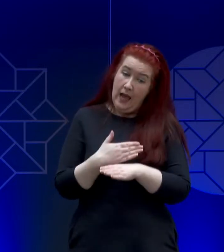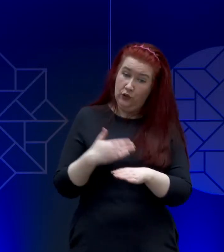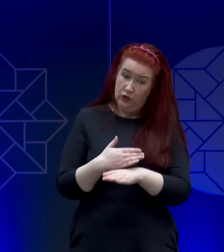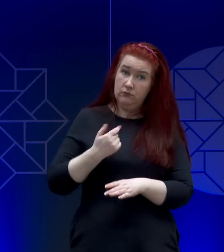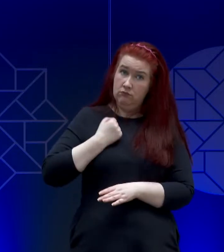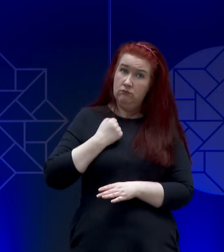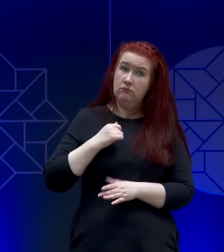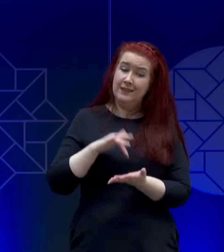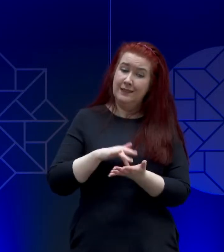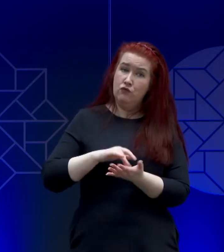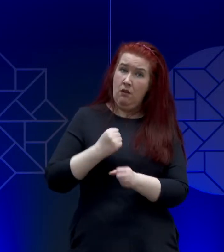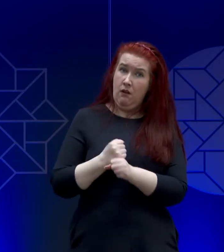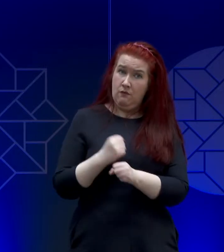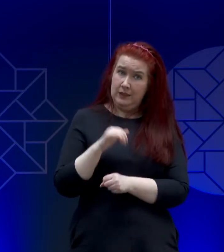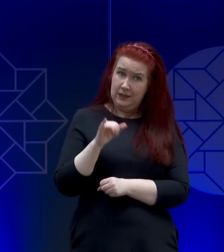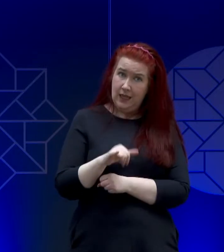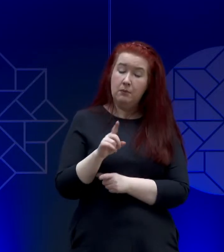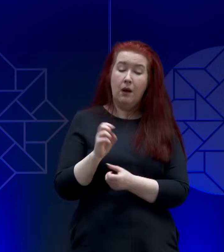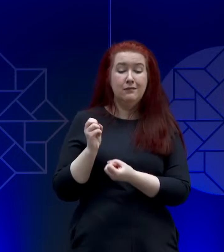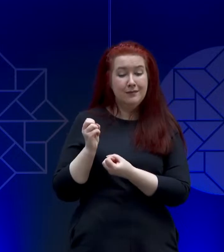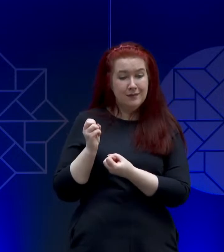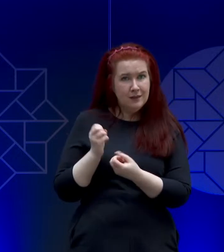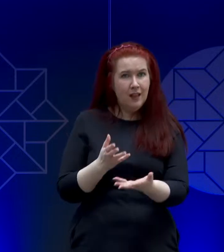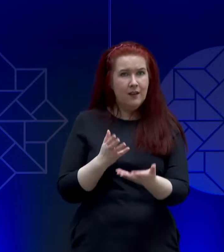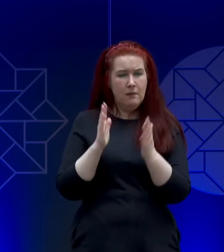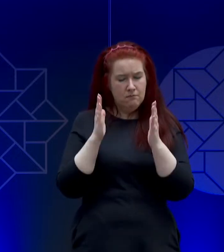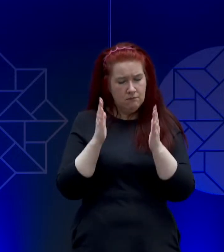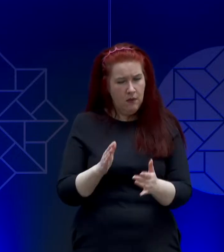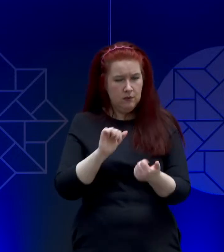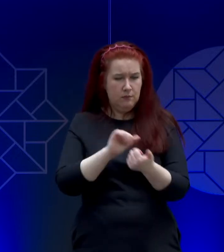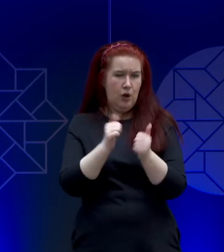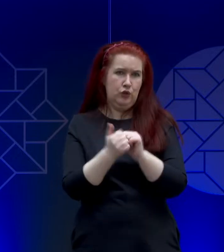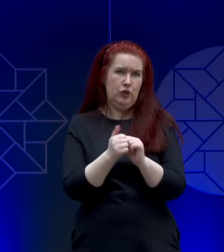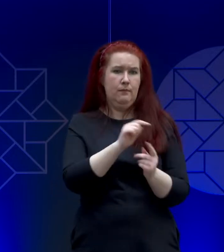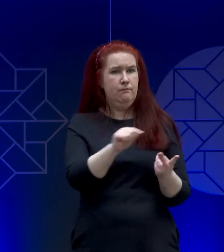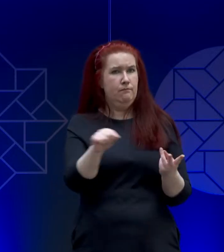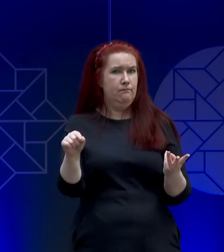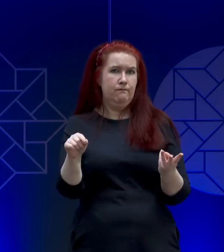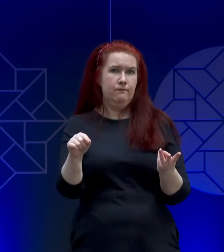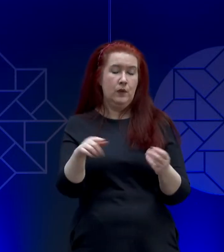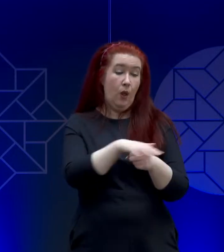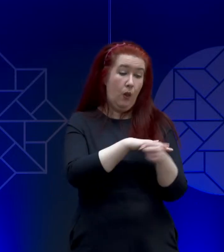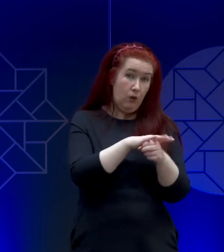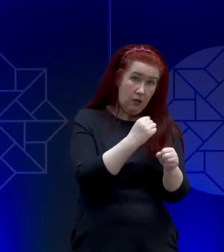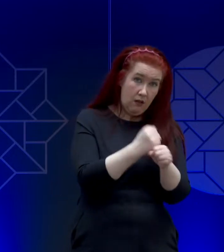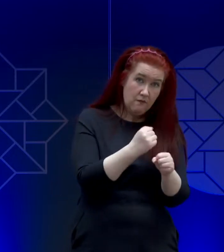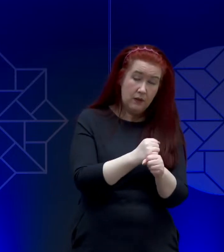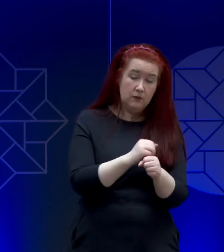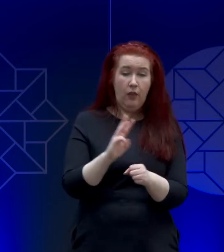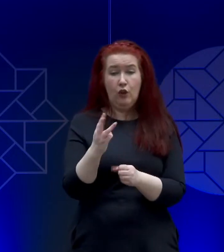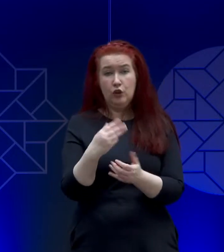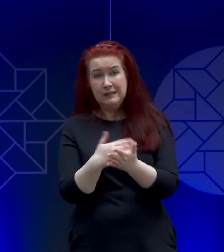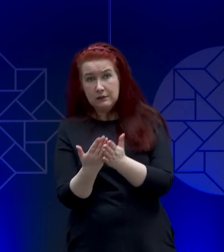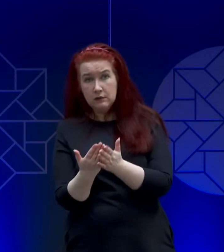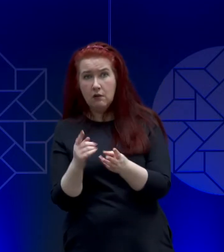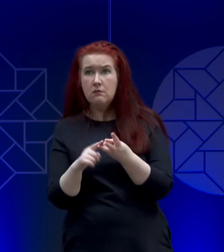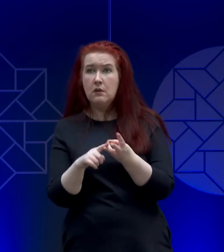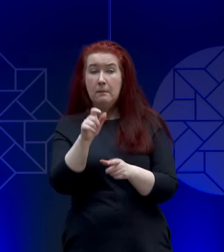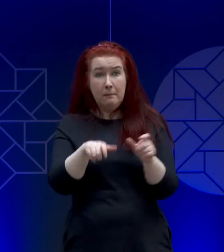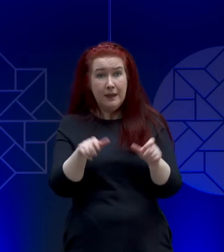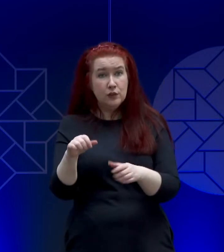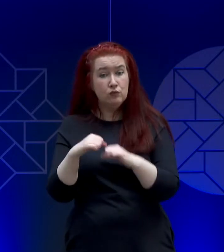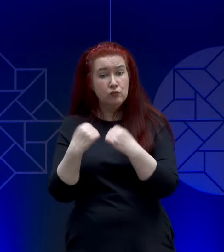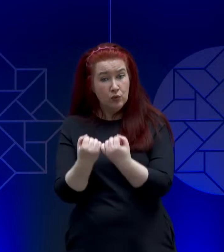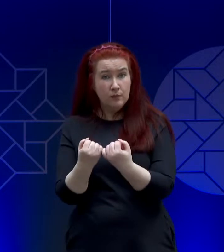yes, but that must be delivered in partnership with others: local government, the third sector, patient groups,